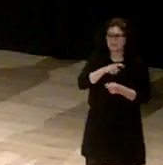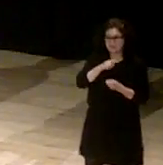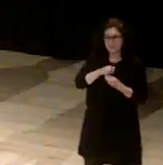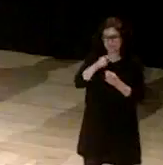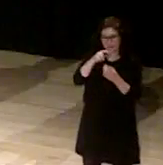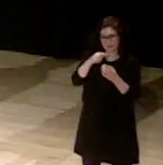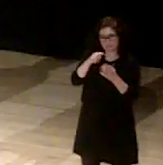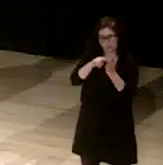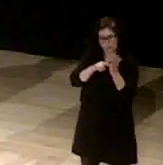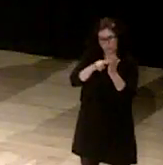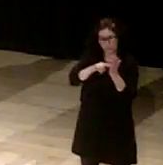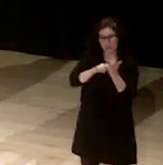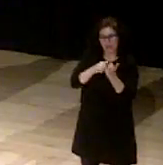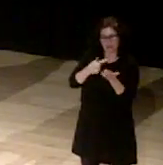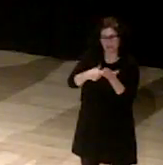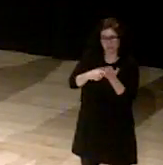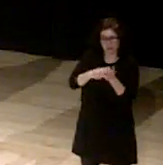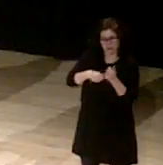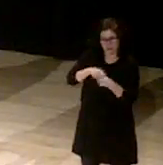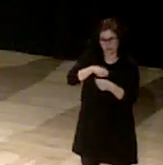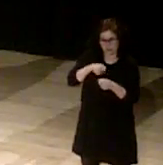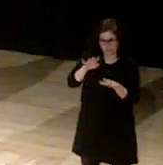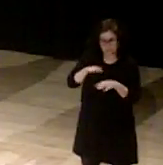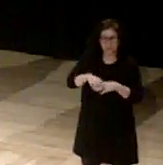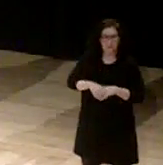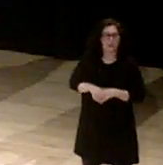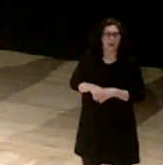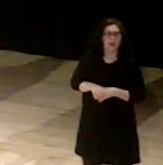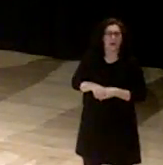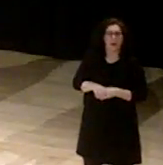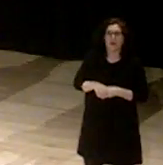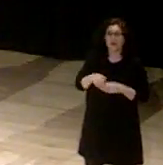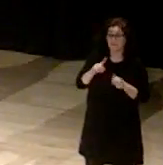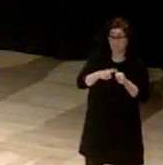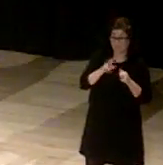then it was like in groups. We said,